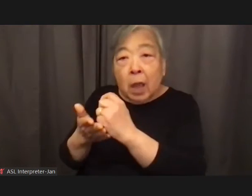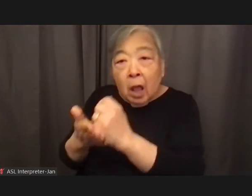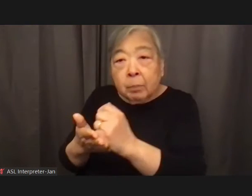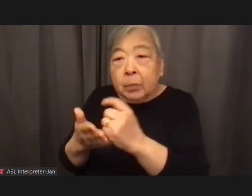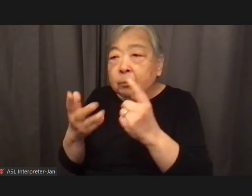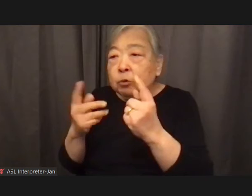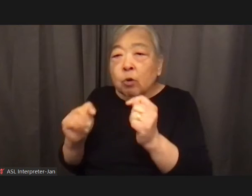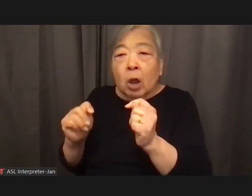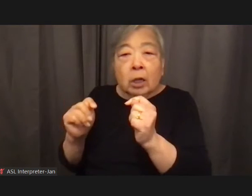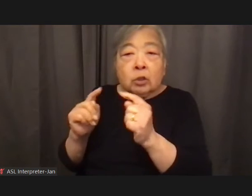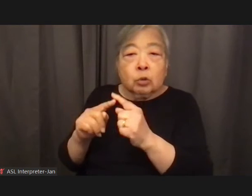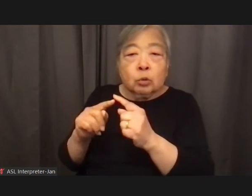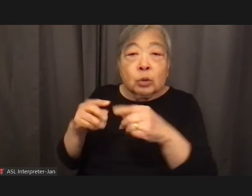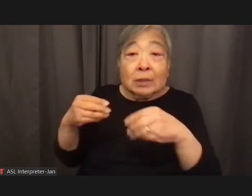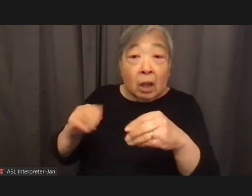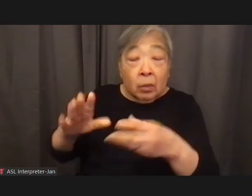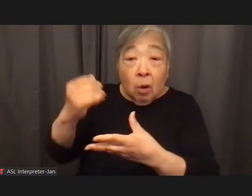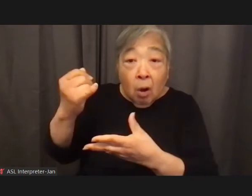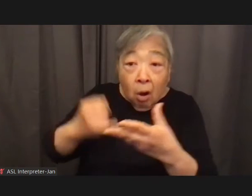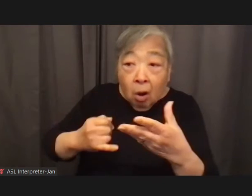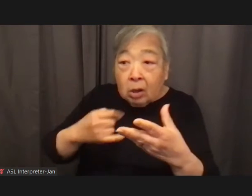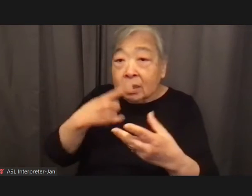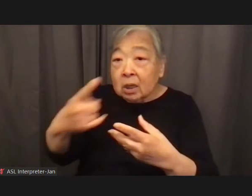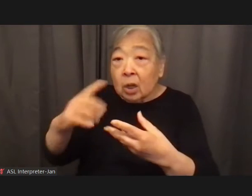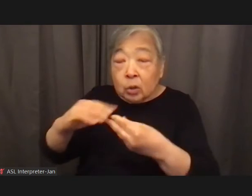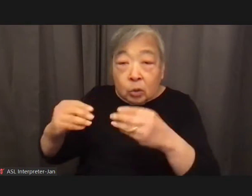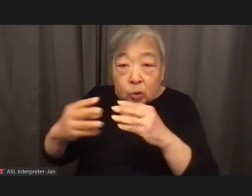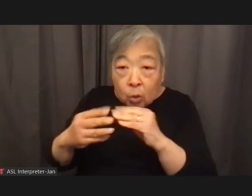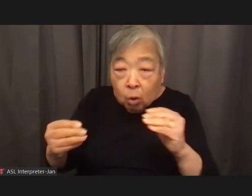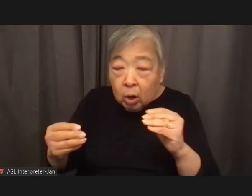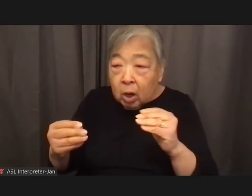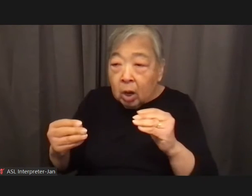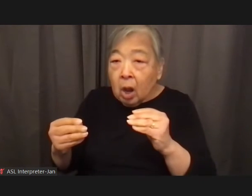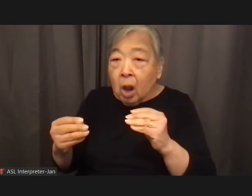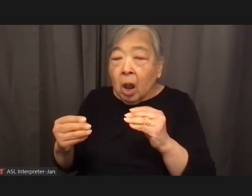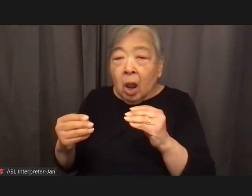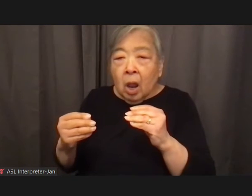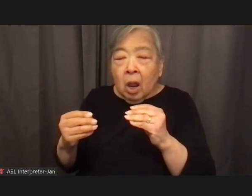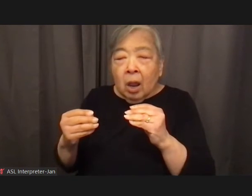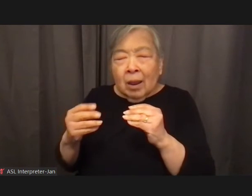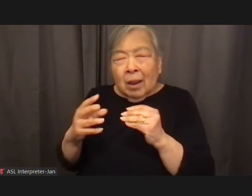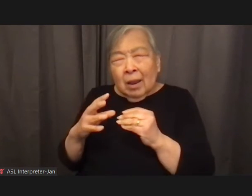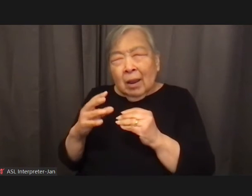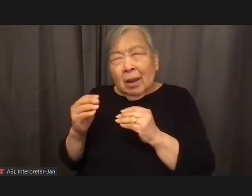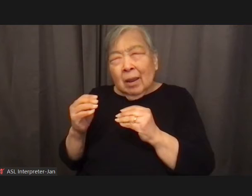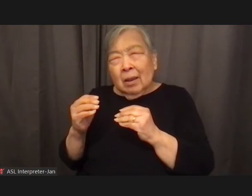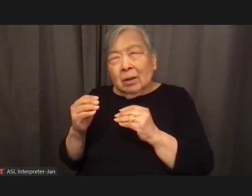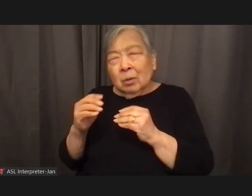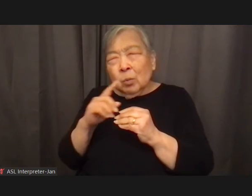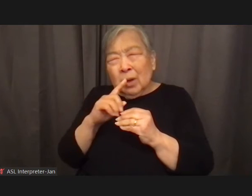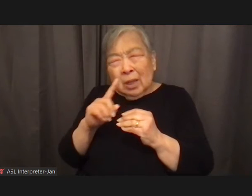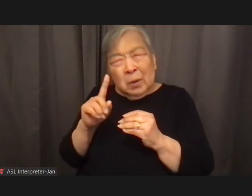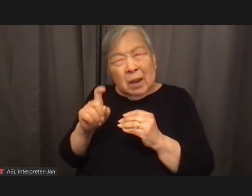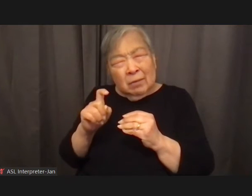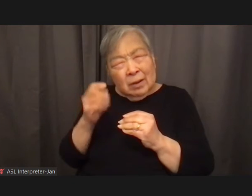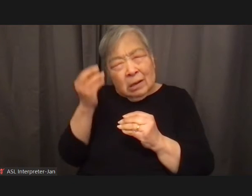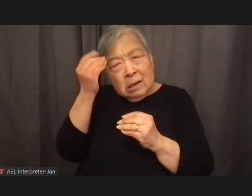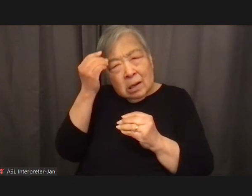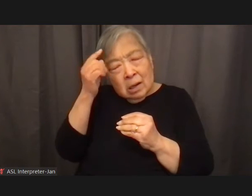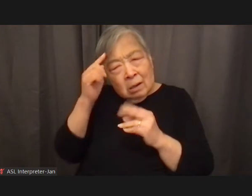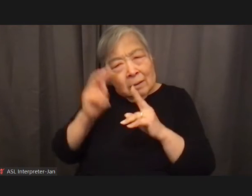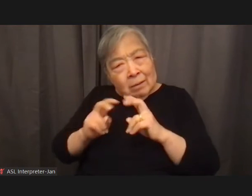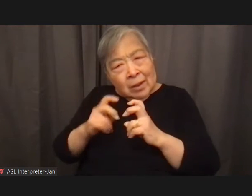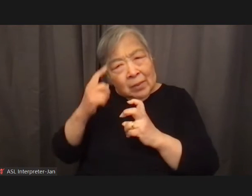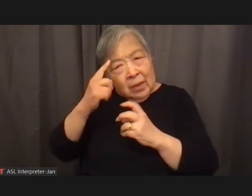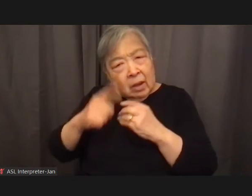to tell their story? What were the causes of some of these? And that's just something we really have to think about. Mm-hmm. There were